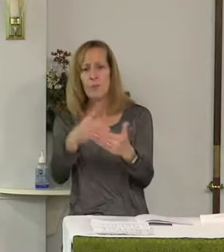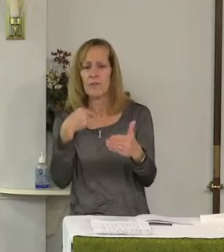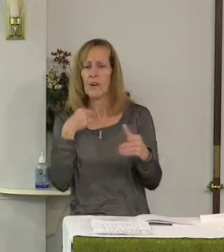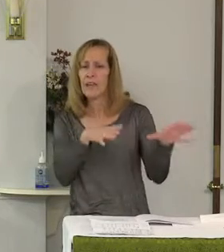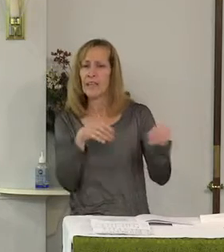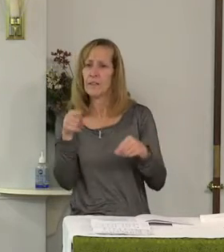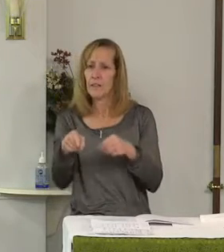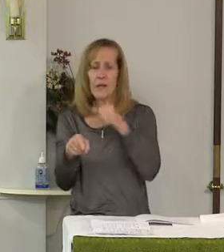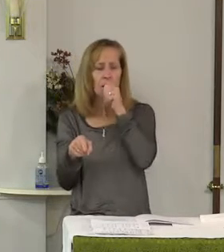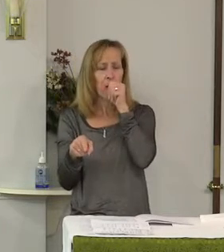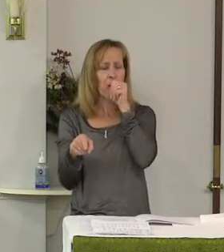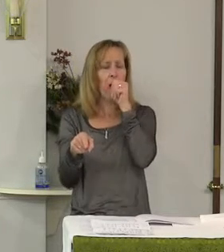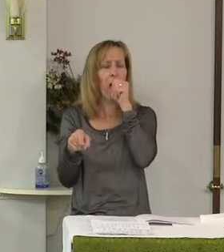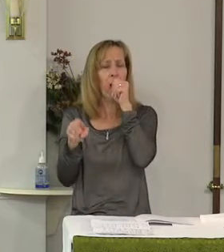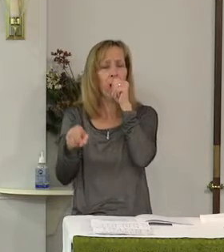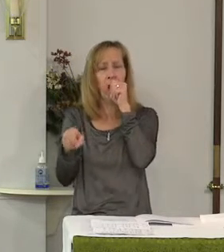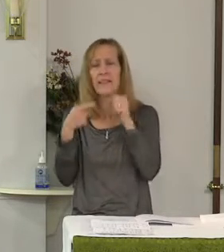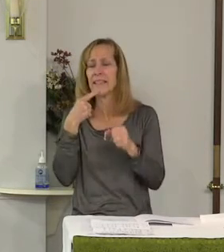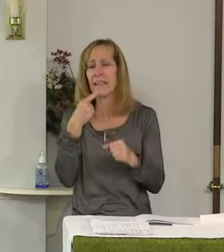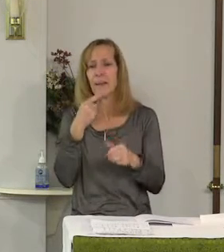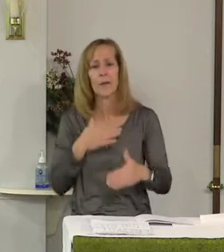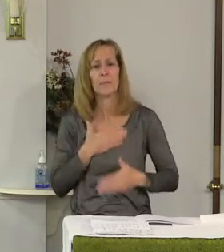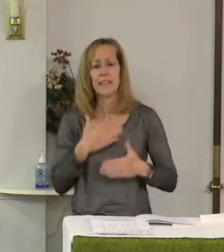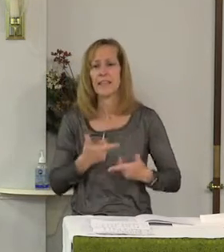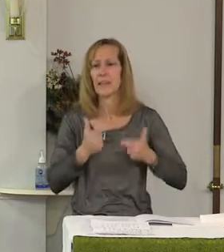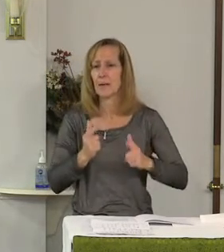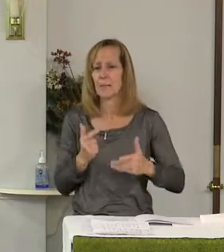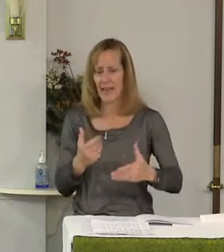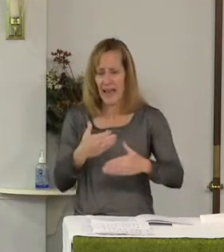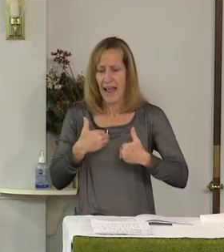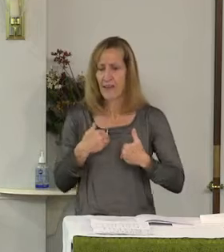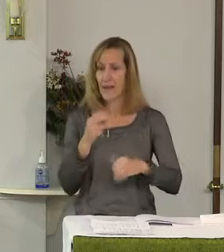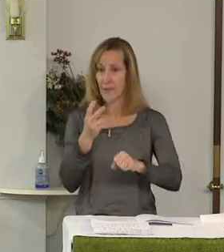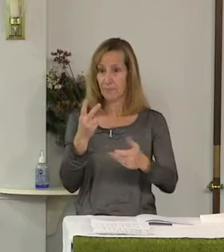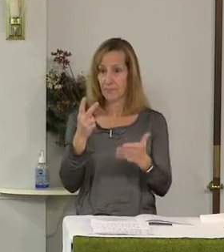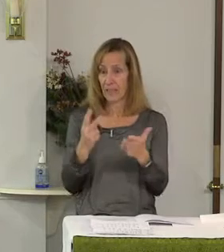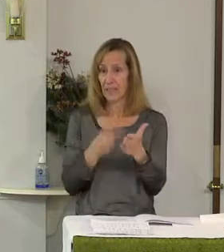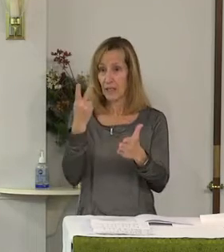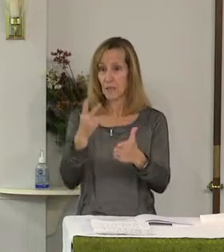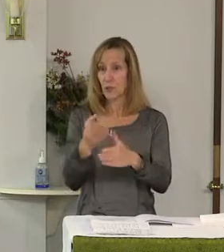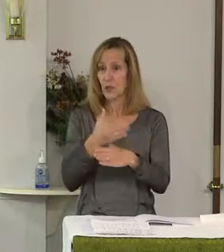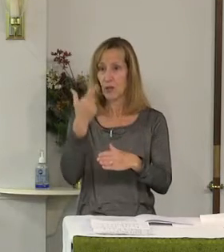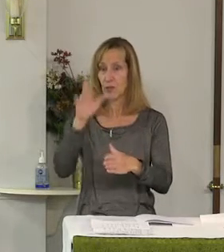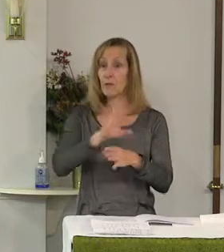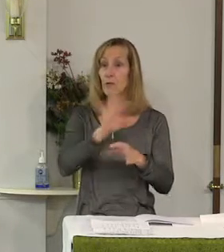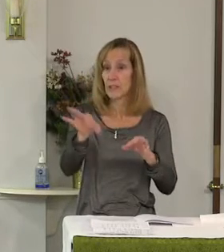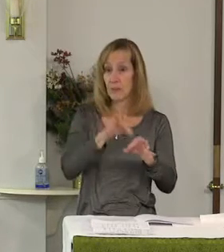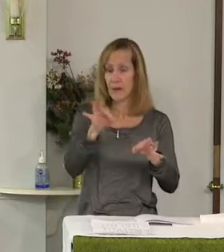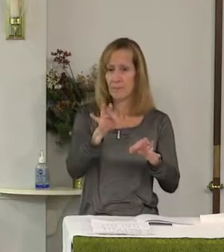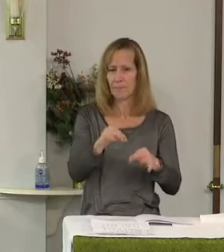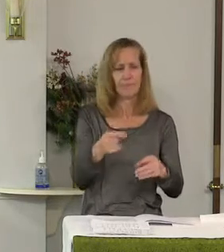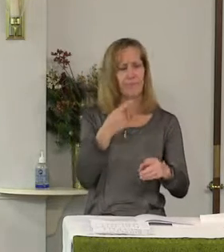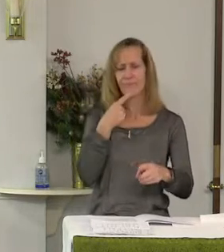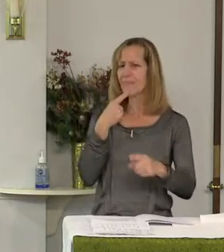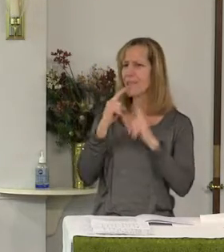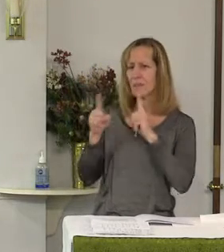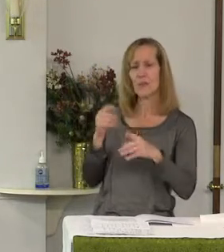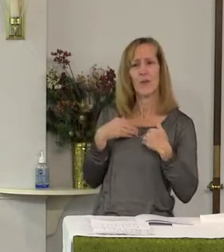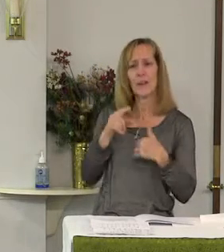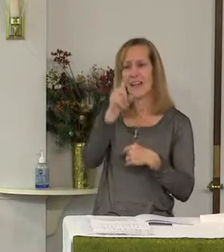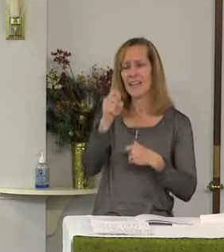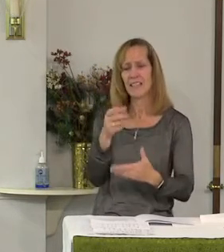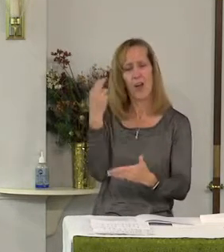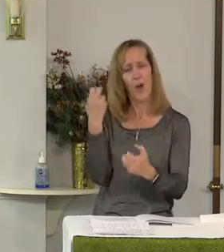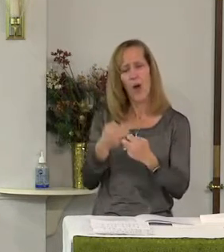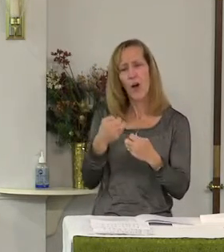you." Elisha said, "Please let me inherit a double share of your spirit." He responded, "You have